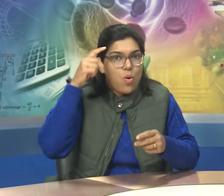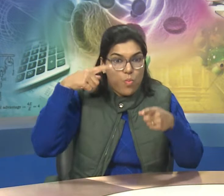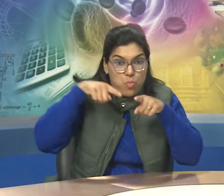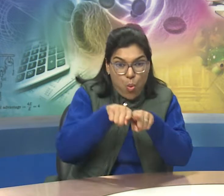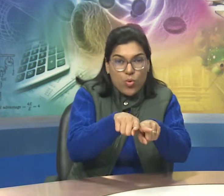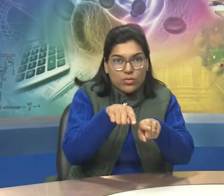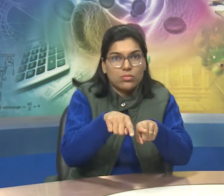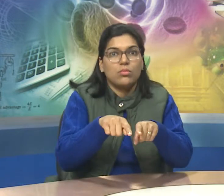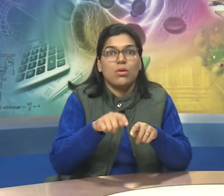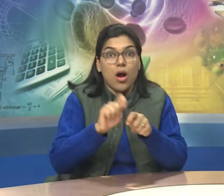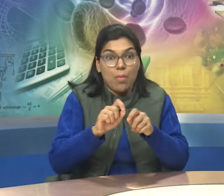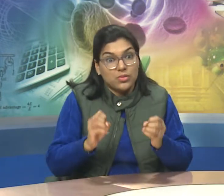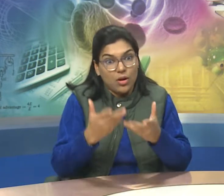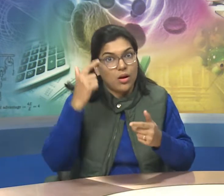by the work at hand.